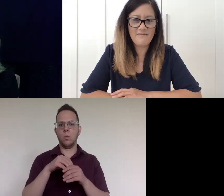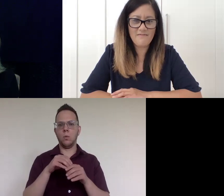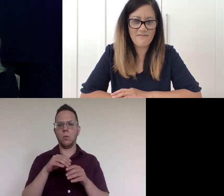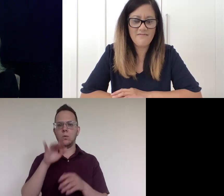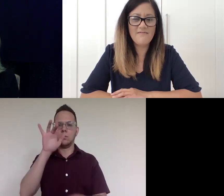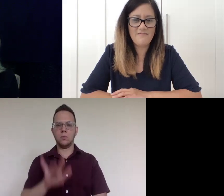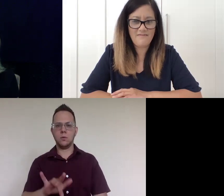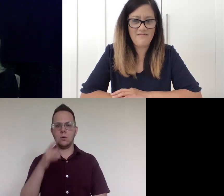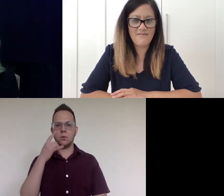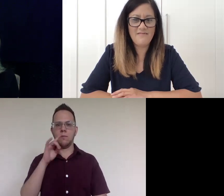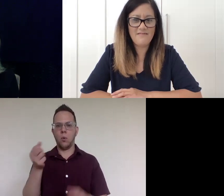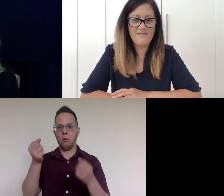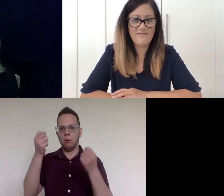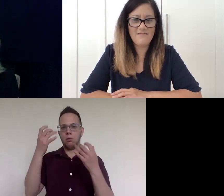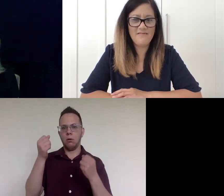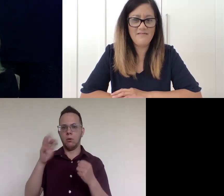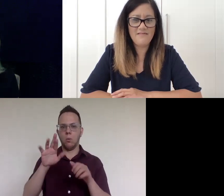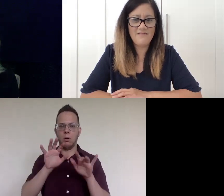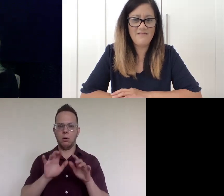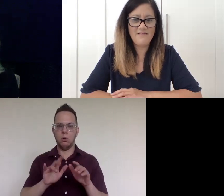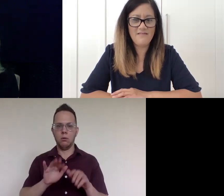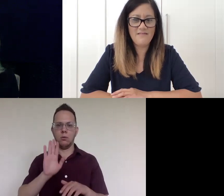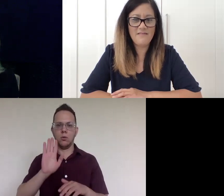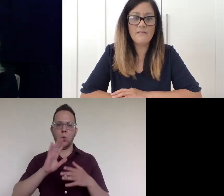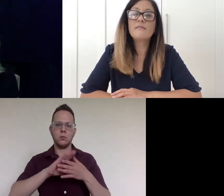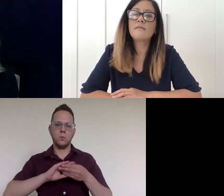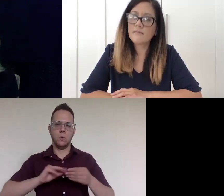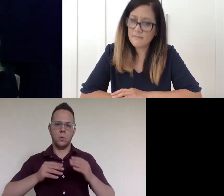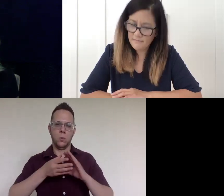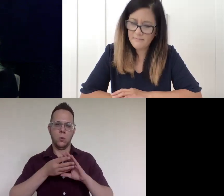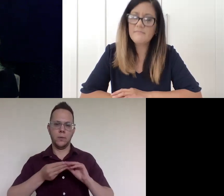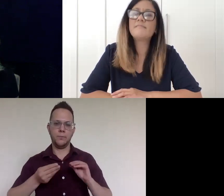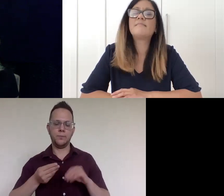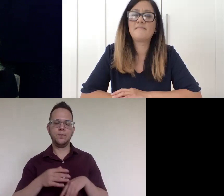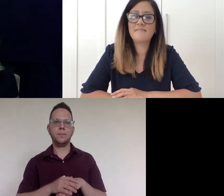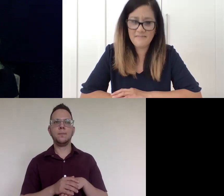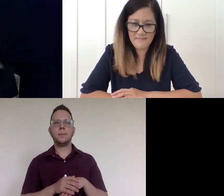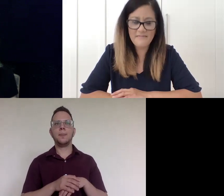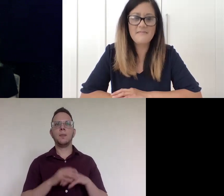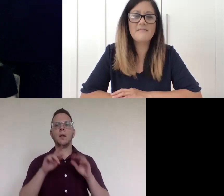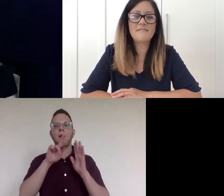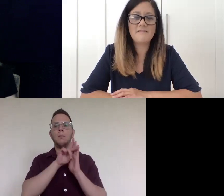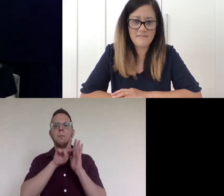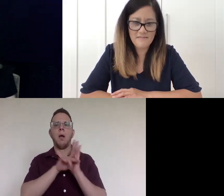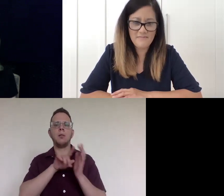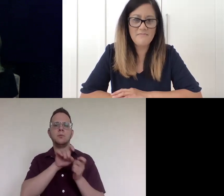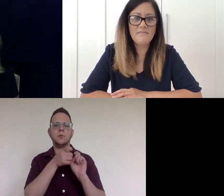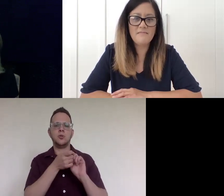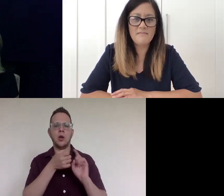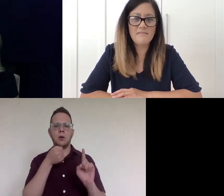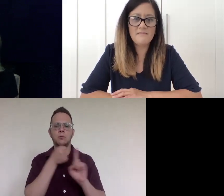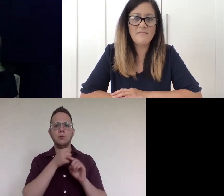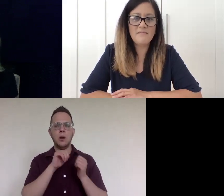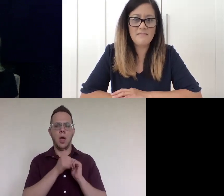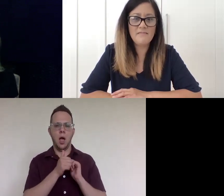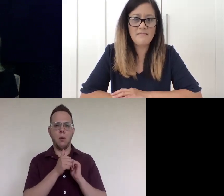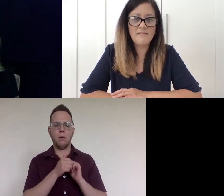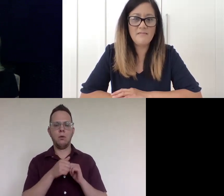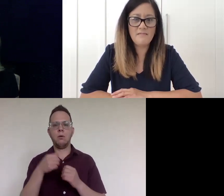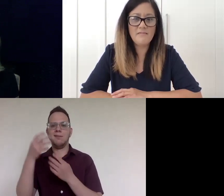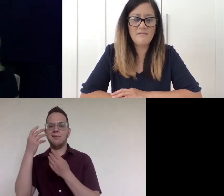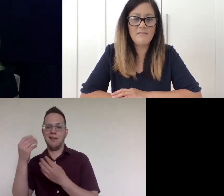will include things like, leaving a blank, so that somebody could actually, in sign language, testify and tell a